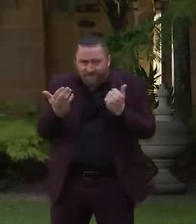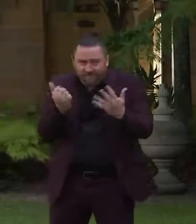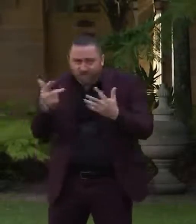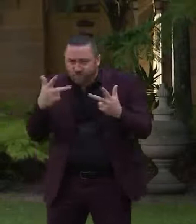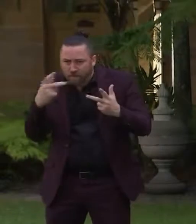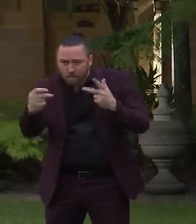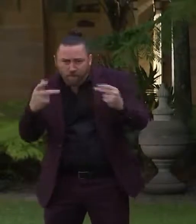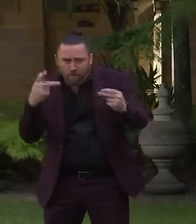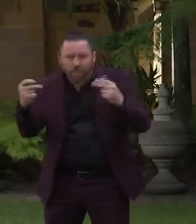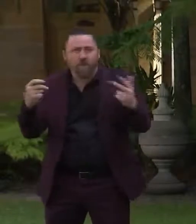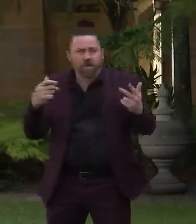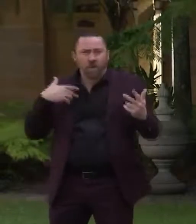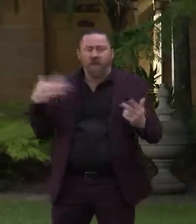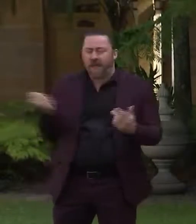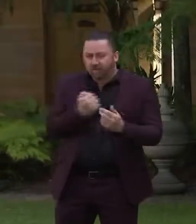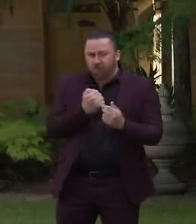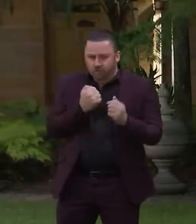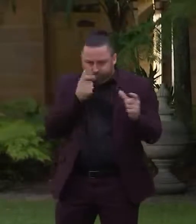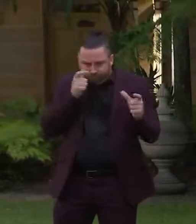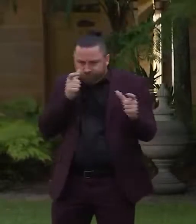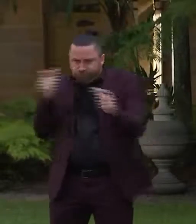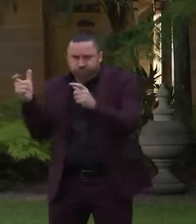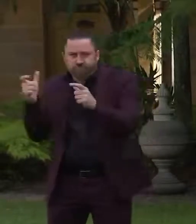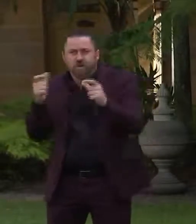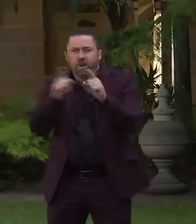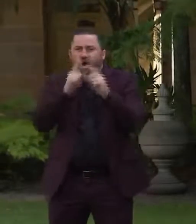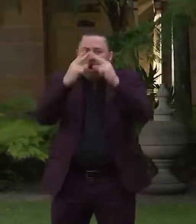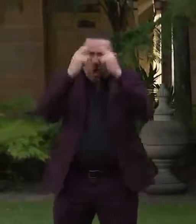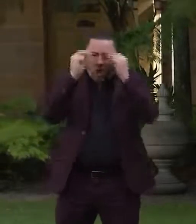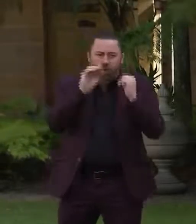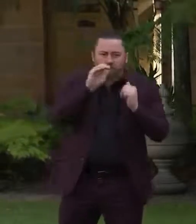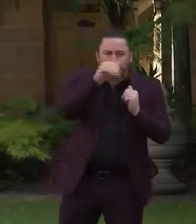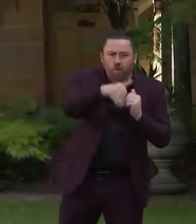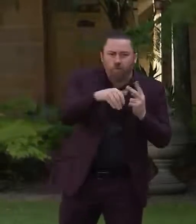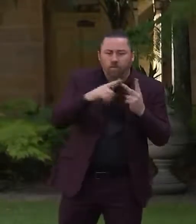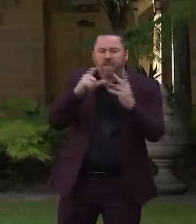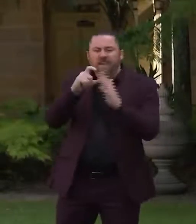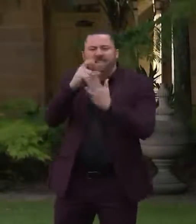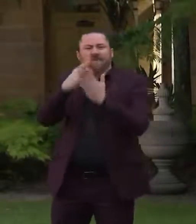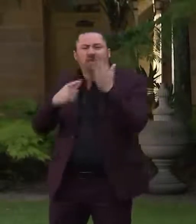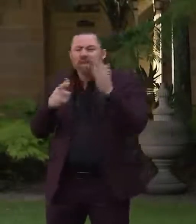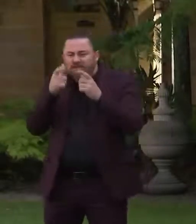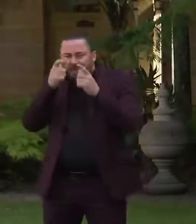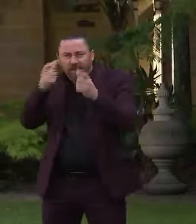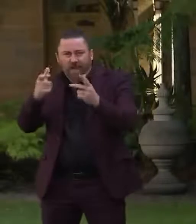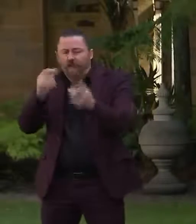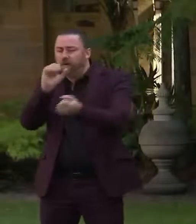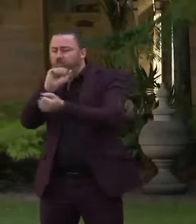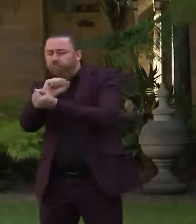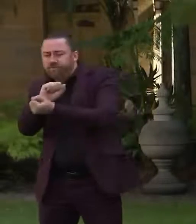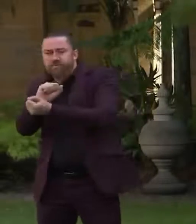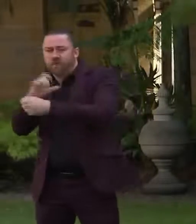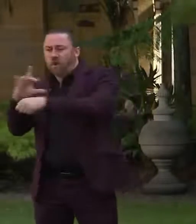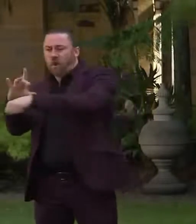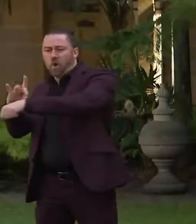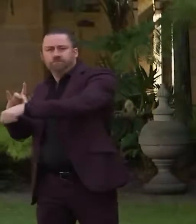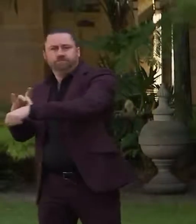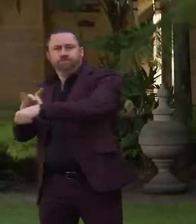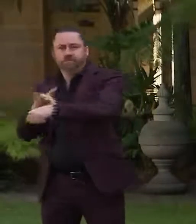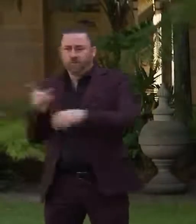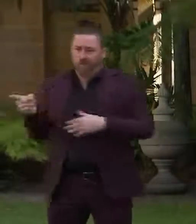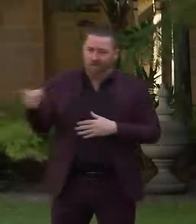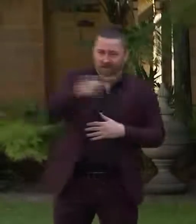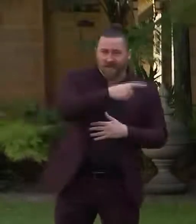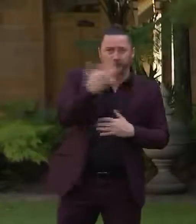protect our disability accommodation, our aged care accommodation, our prisons and our hospitals, because that's where we know our